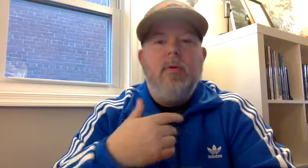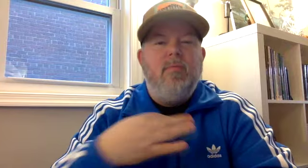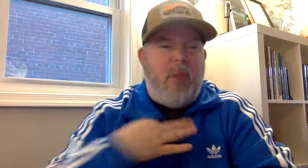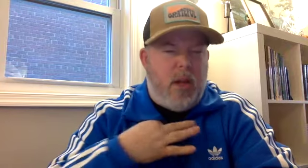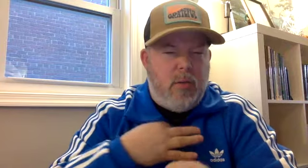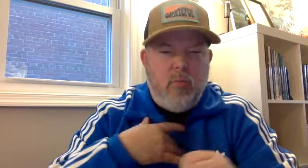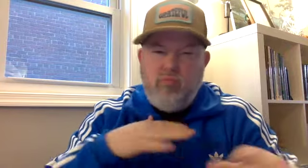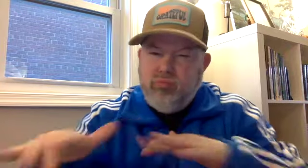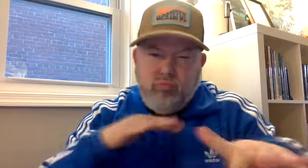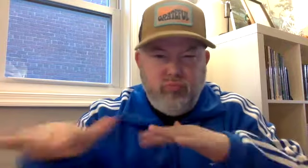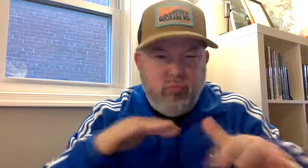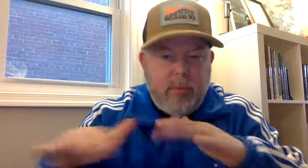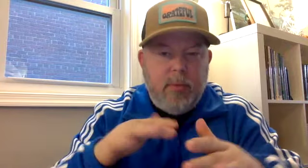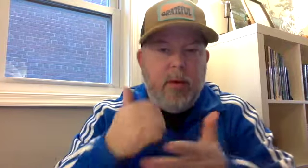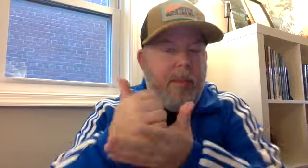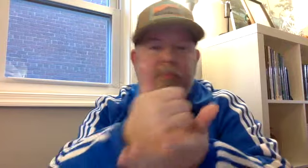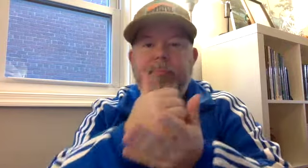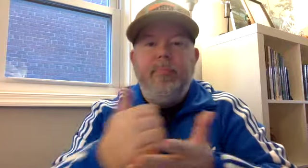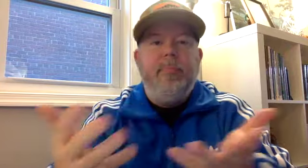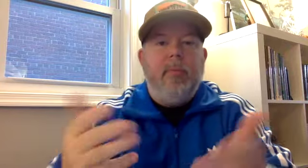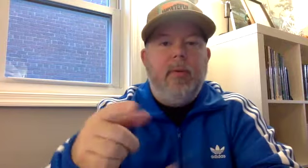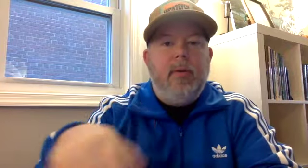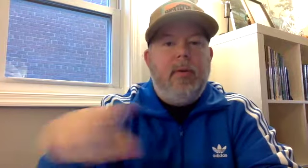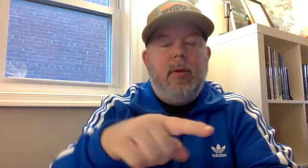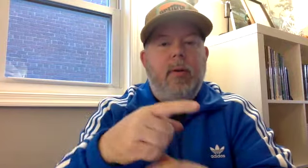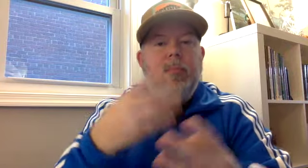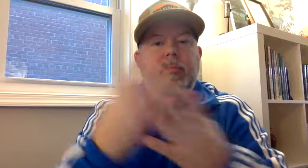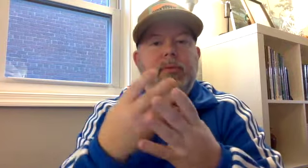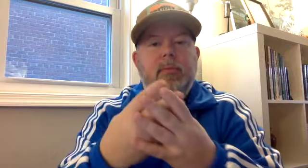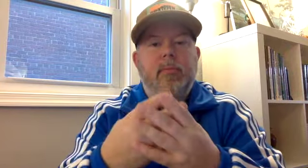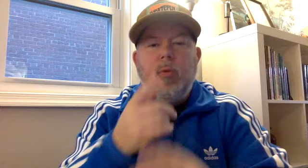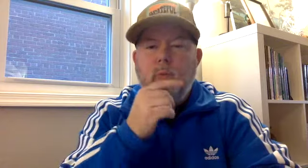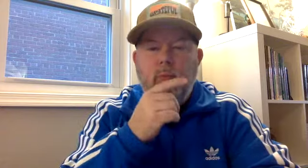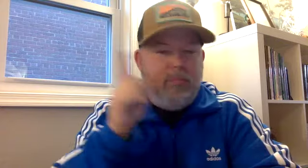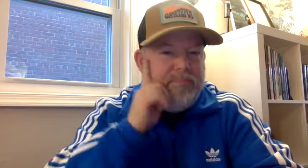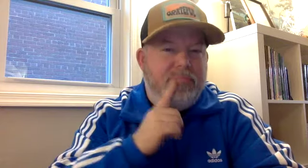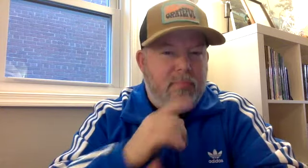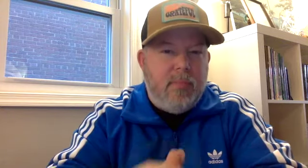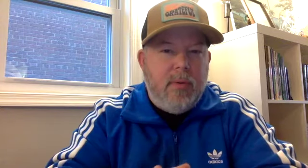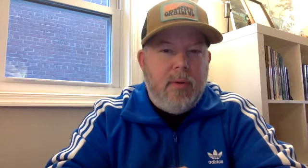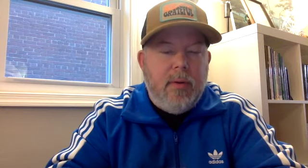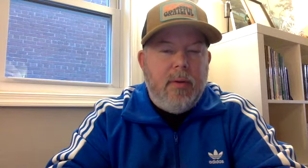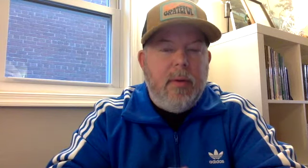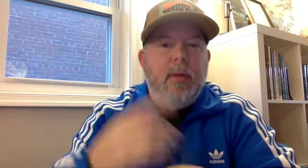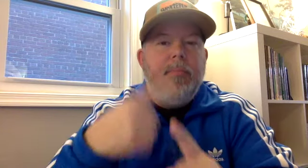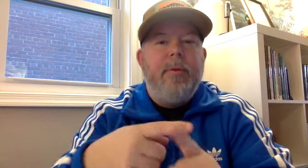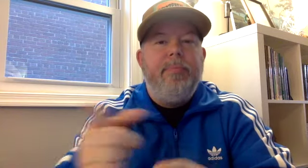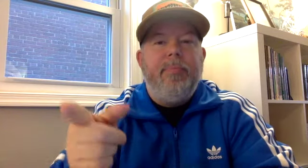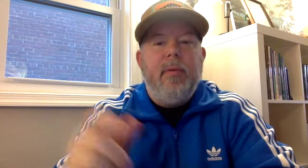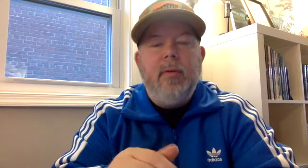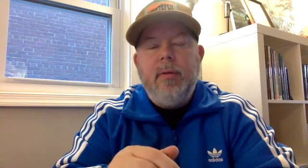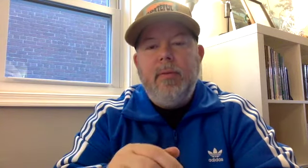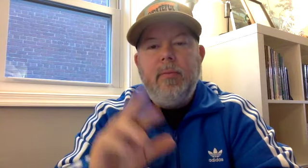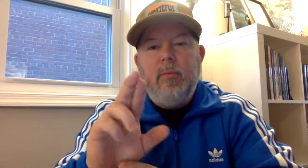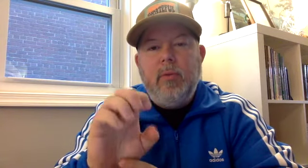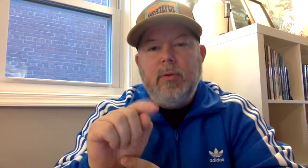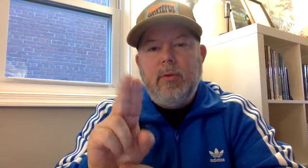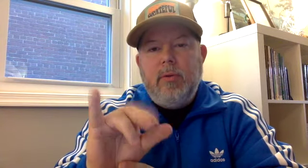in Bulwark, quote, Trump doesn't have Putin's record of jailing political opponents, eliminating dissidents and journalists, or invading